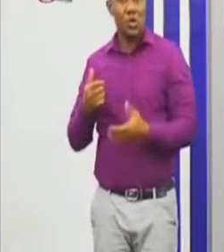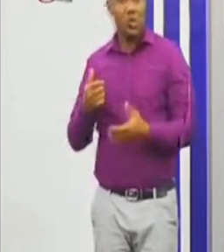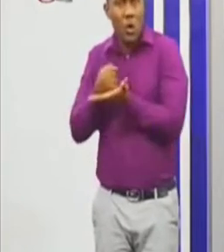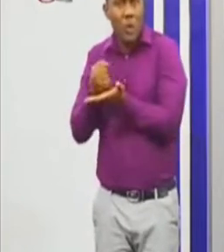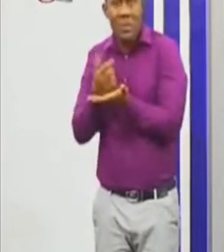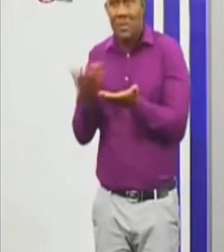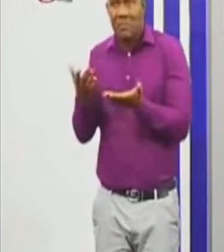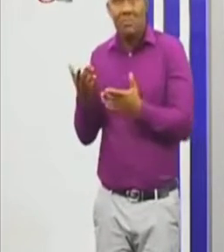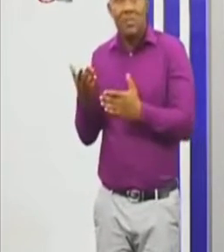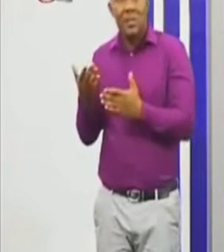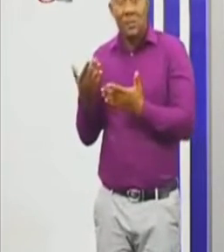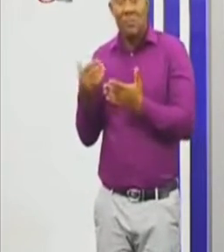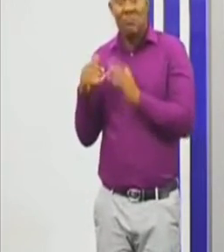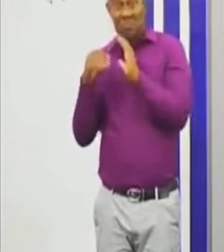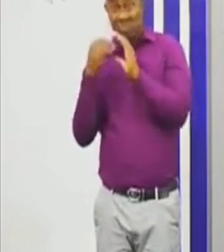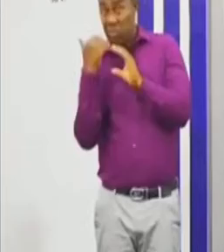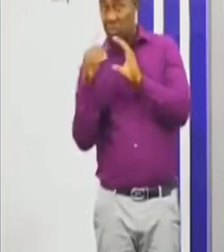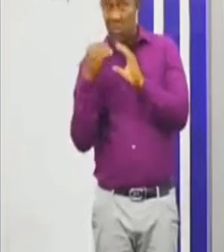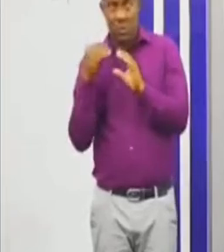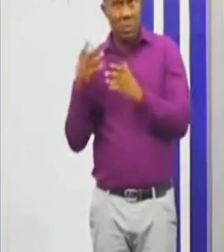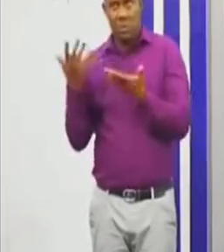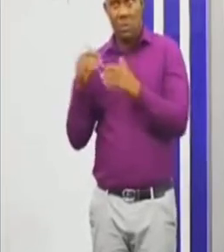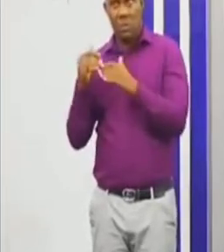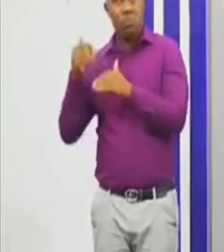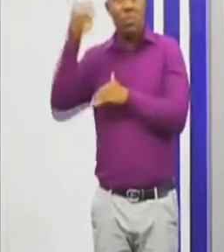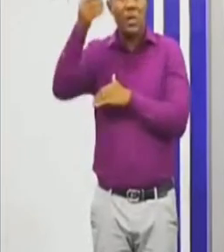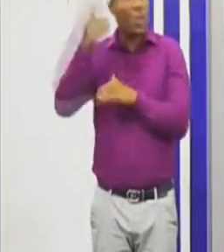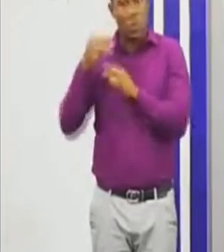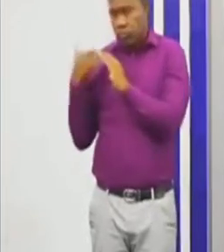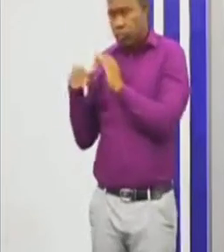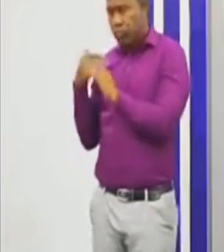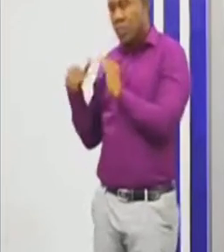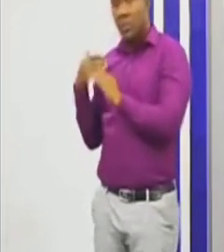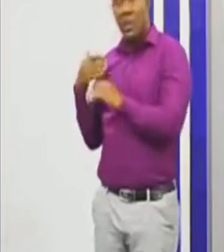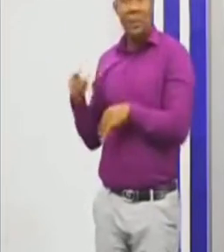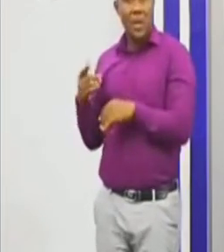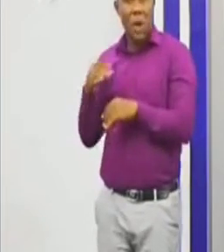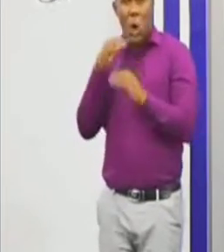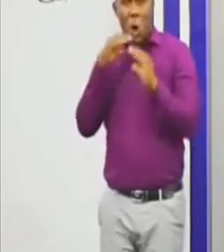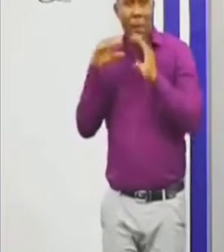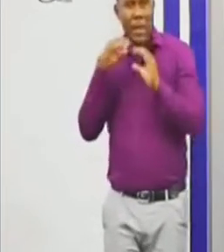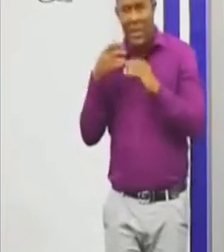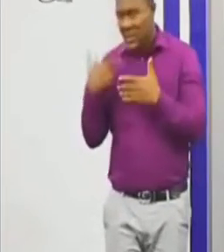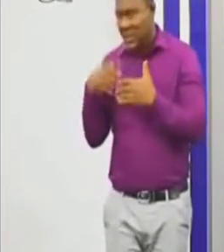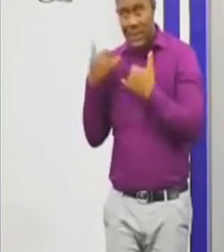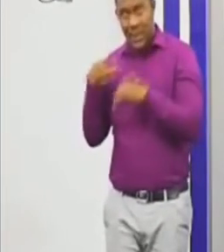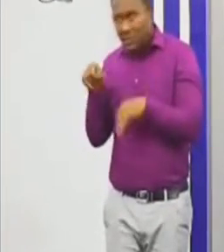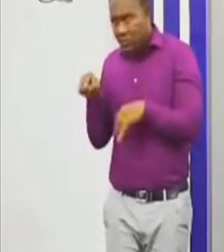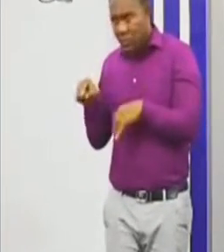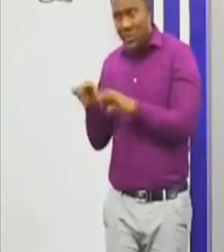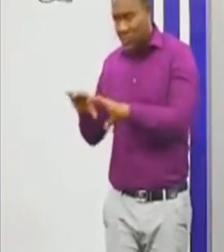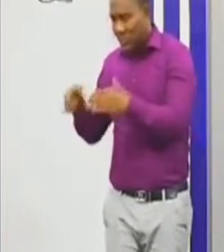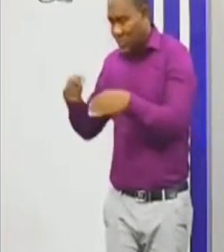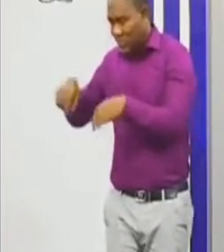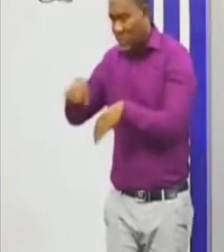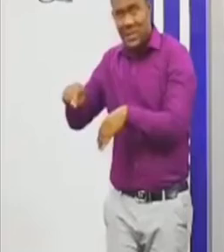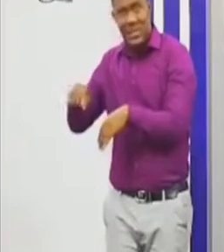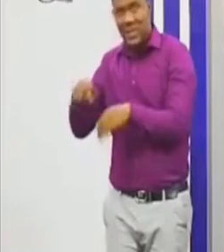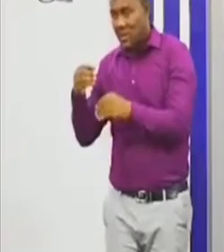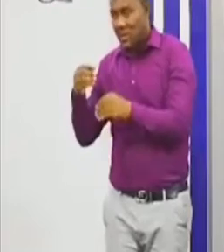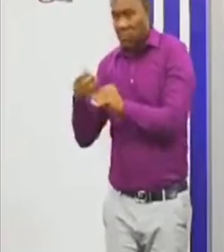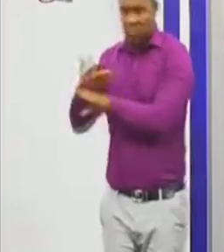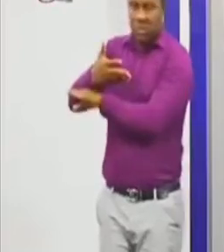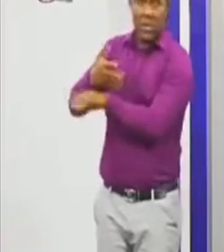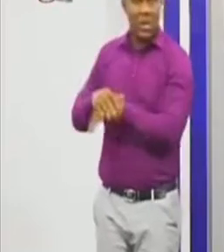yɛde kɔba ne nyinaa ɛntra nkɔ abɔnten kasa na yɛka ne nso enyu nkogu baabi